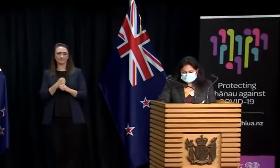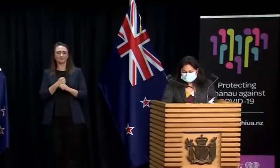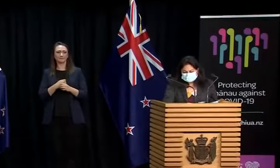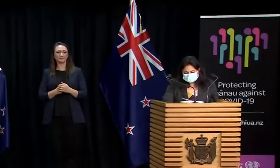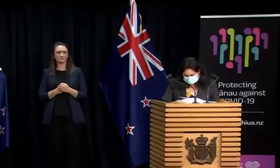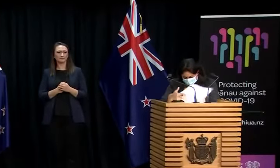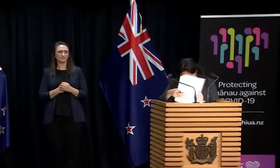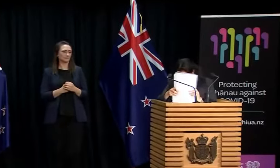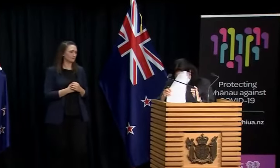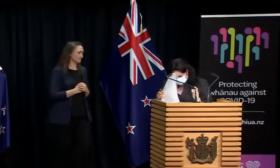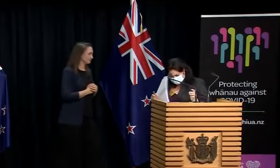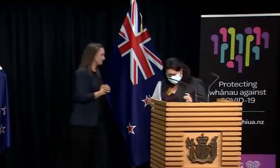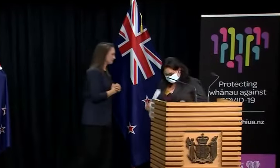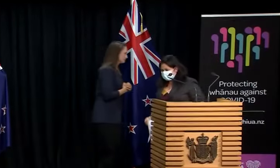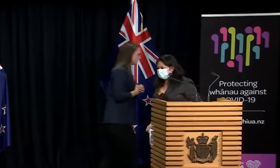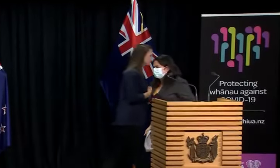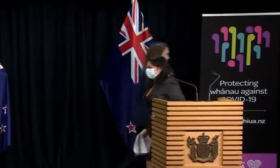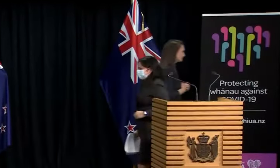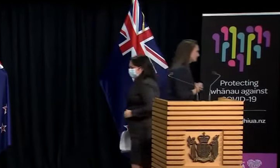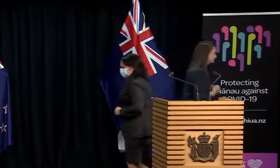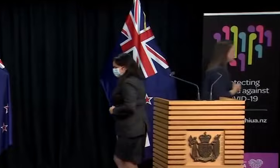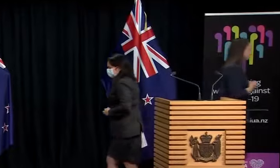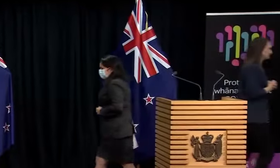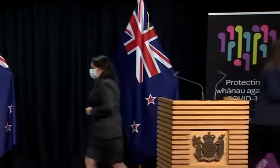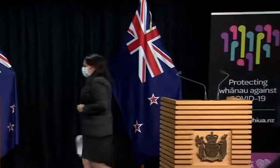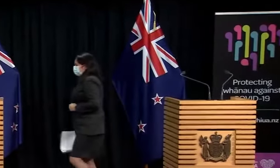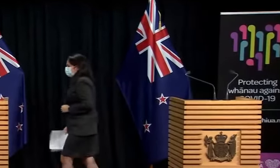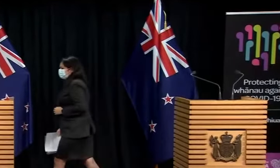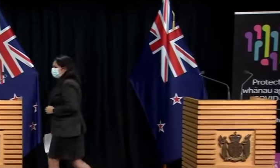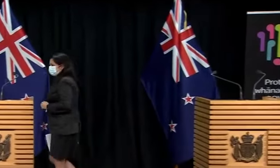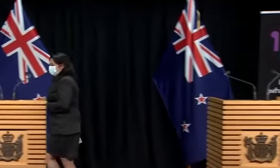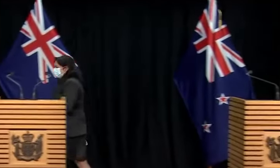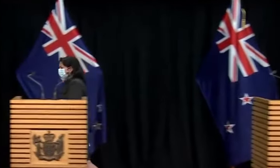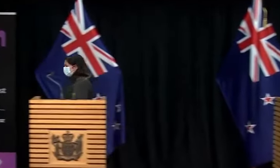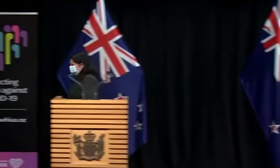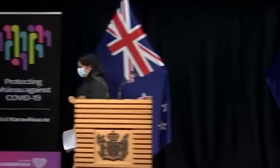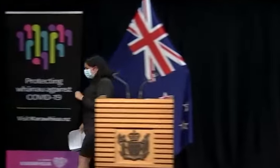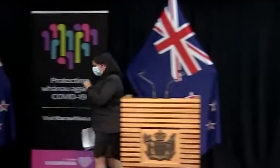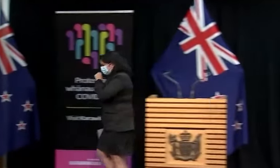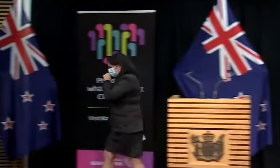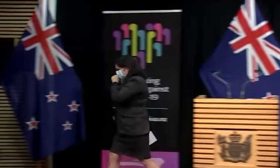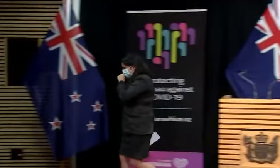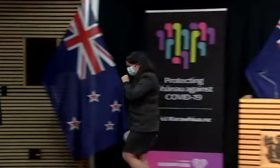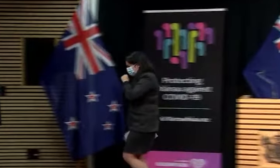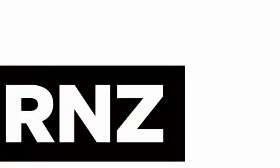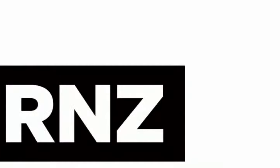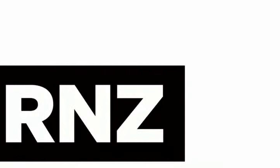No, give it back. Do it.